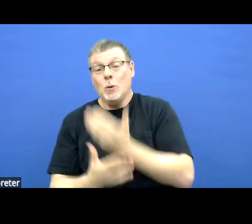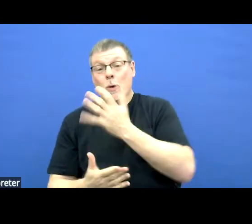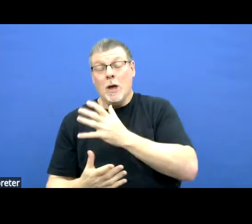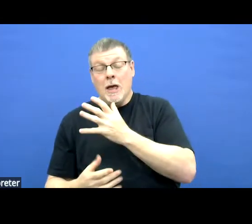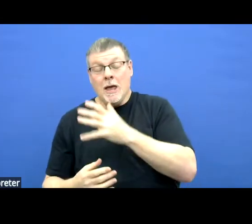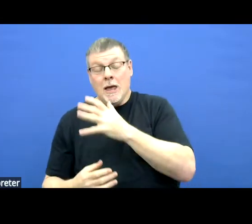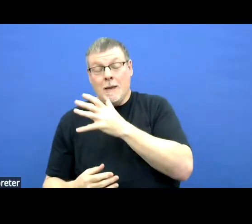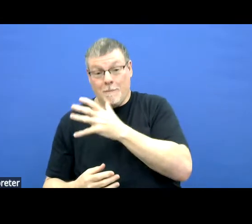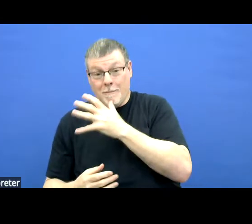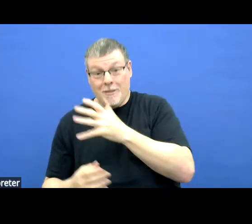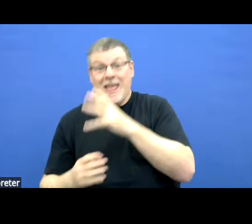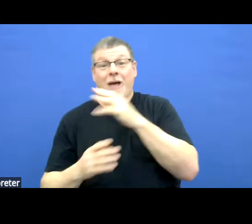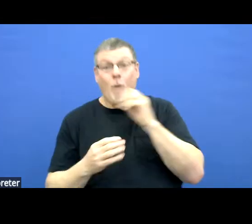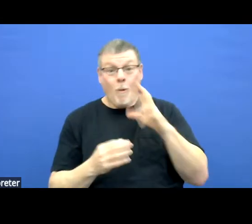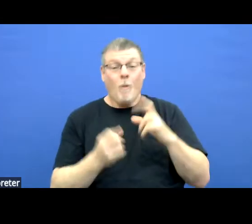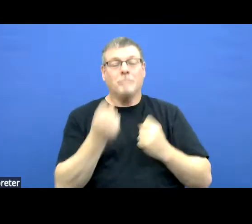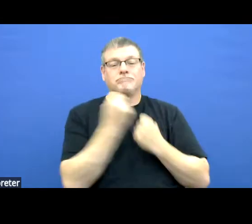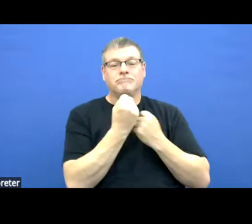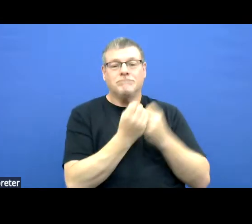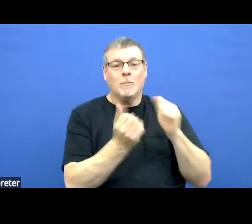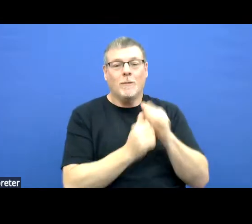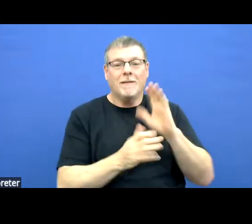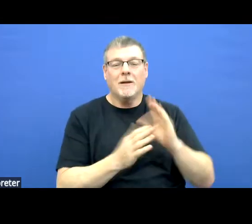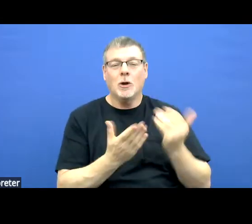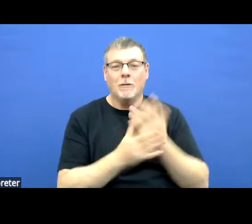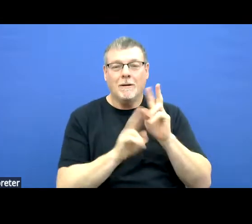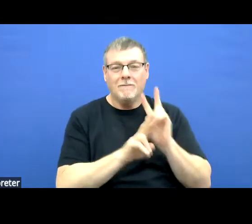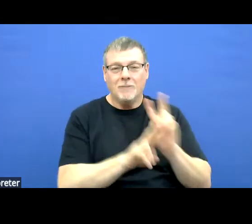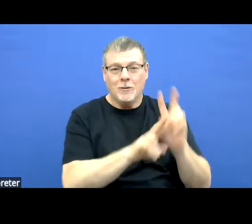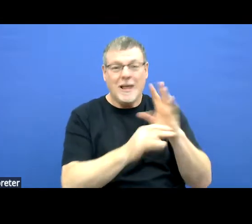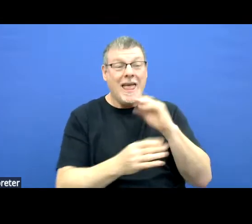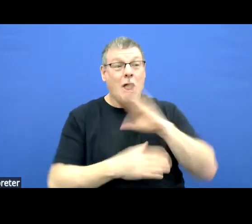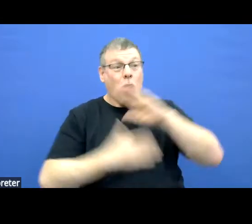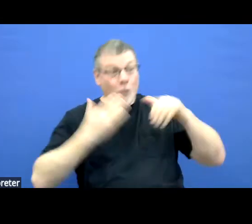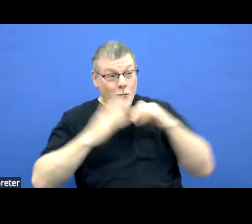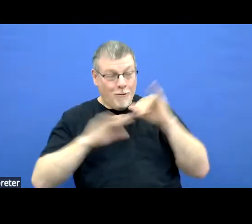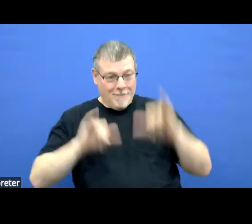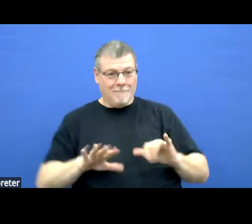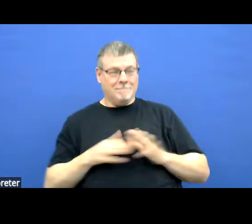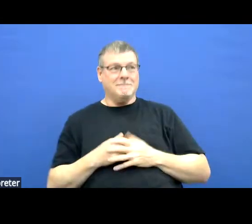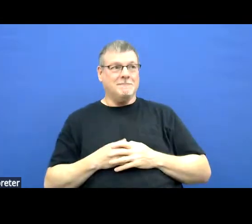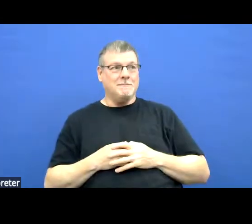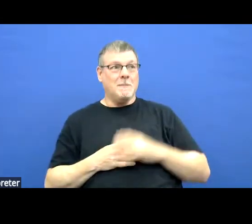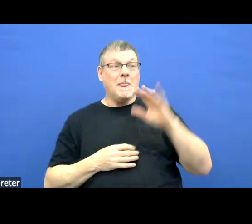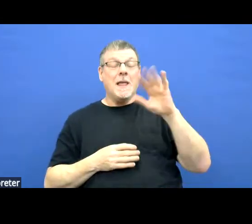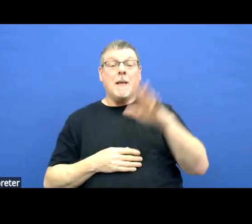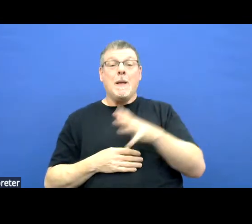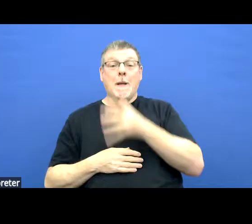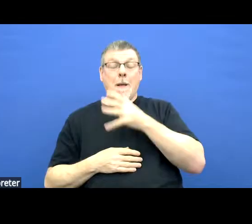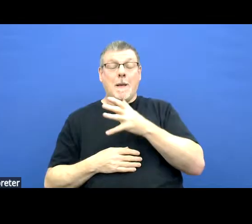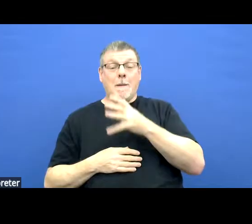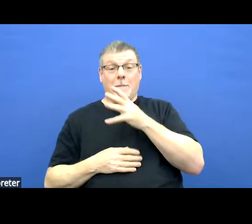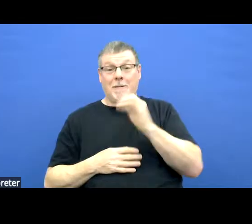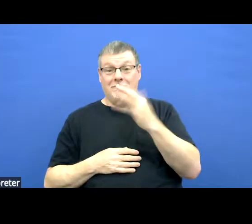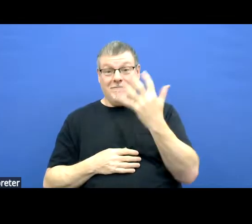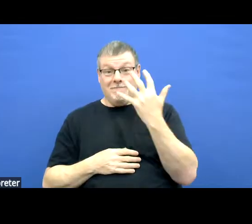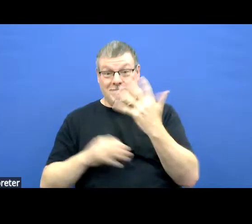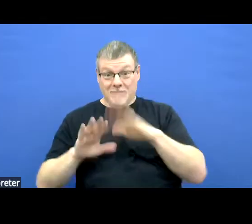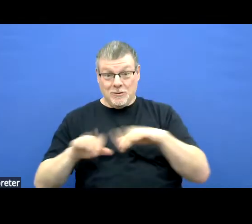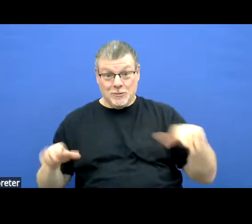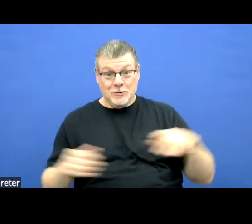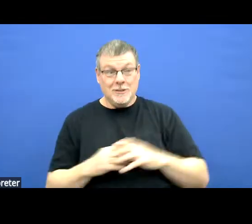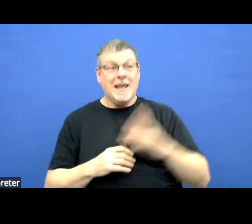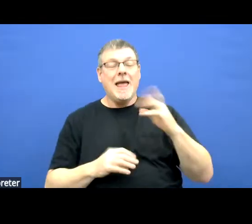funeral. And she's done all of this with empathy and compassion. A mother of 5 children, she has